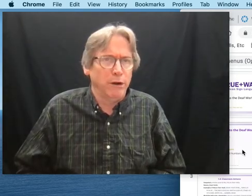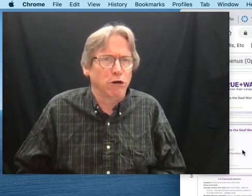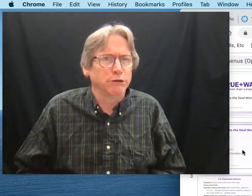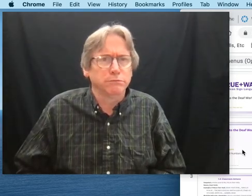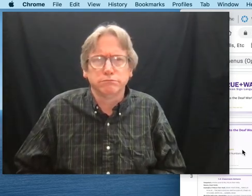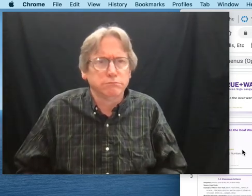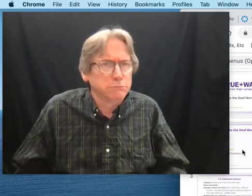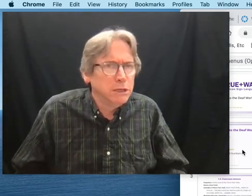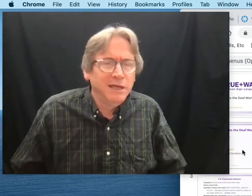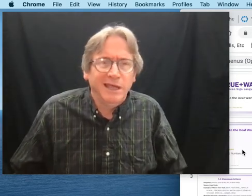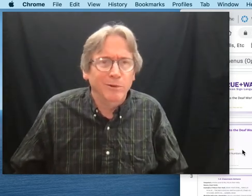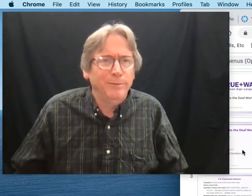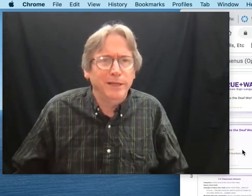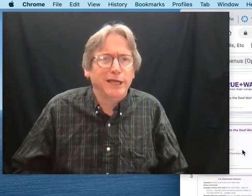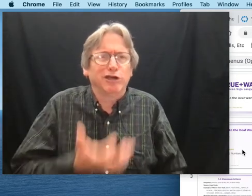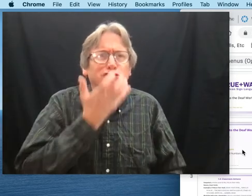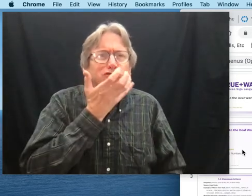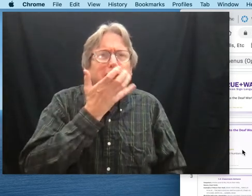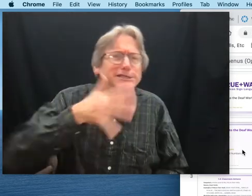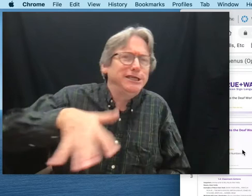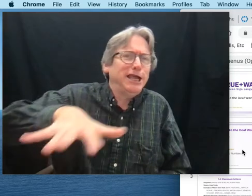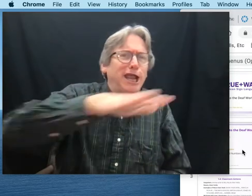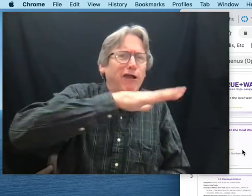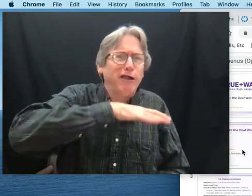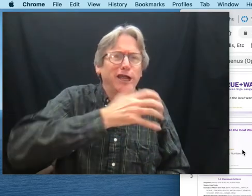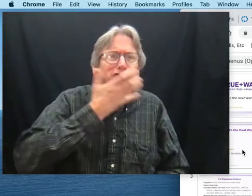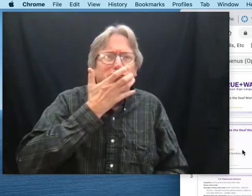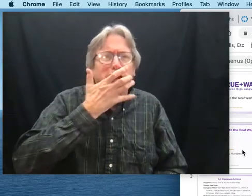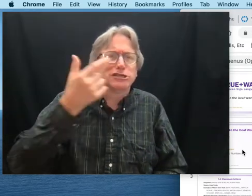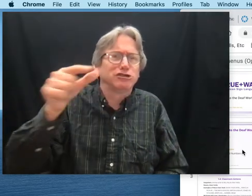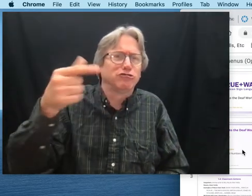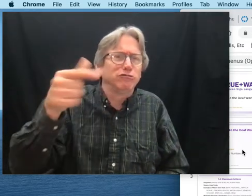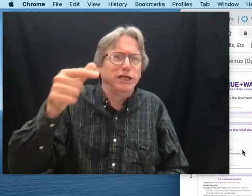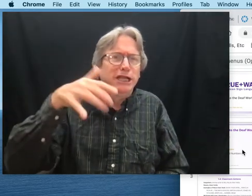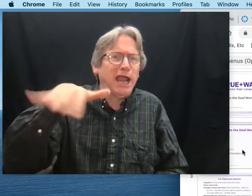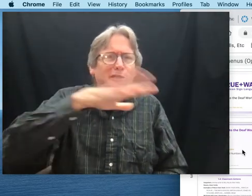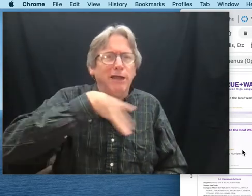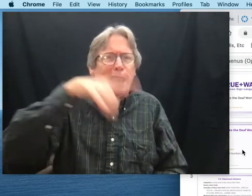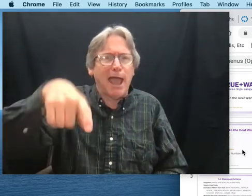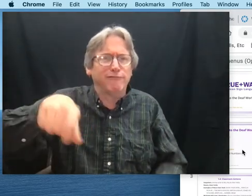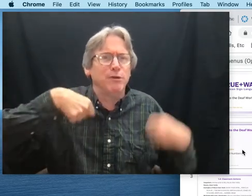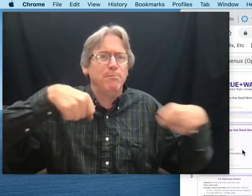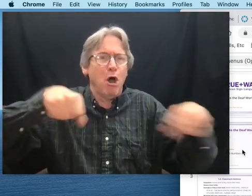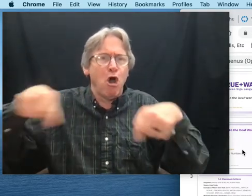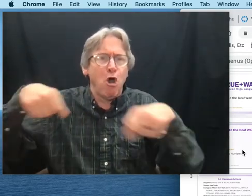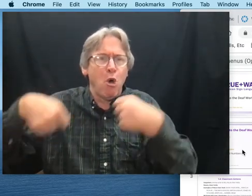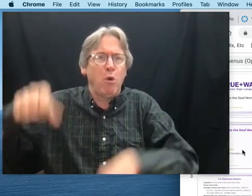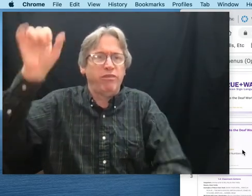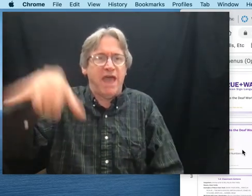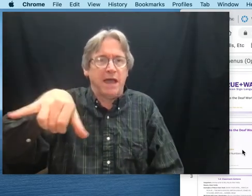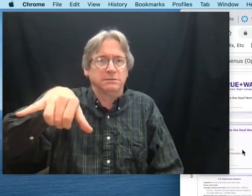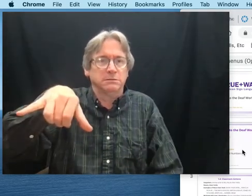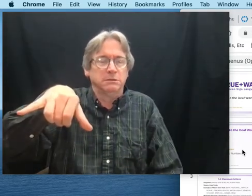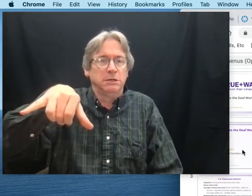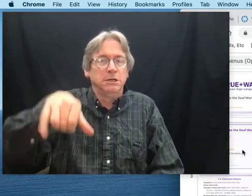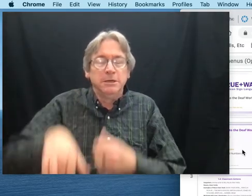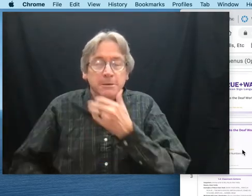or yard. It would be like grassy area, grass, green area, have to mow